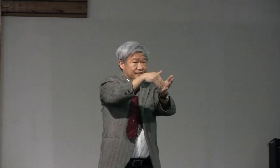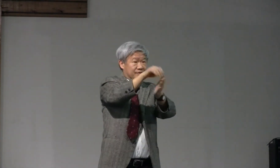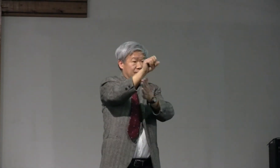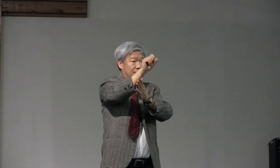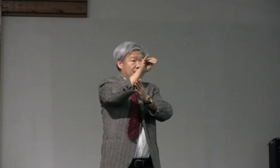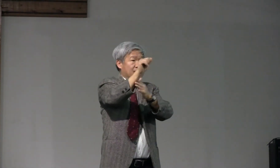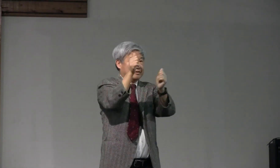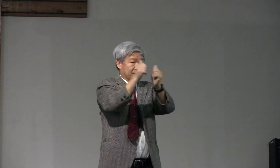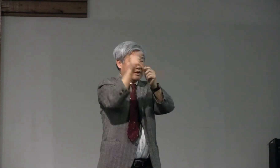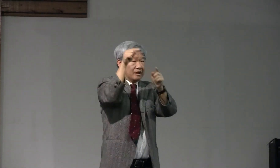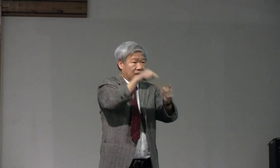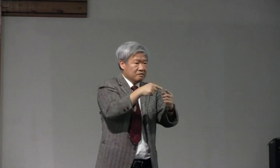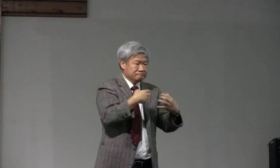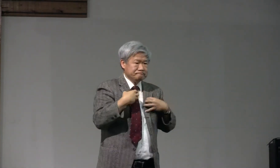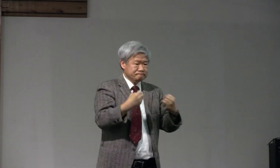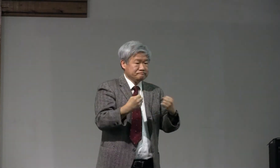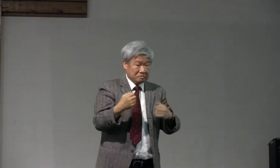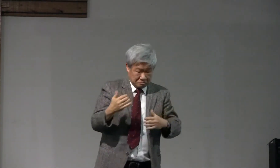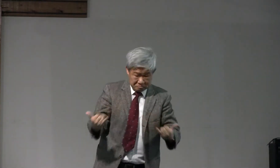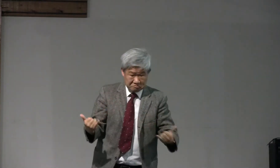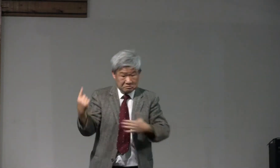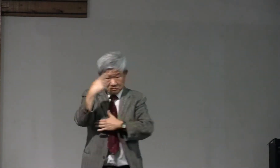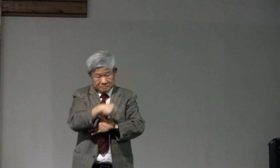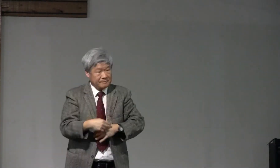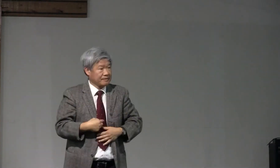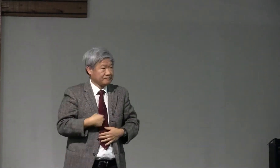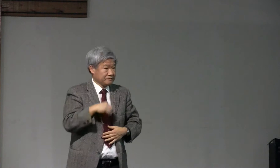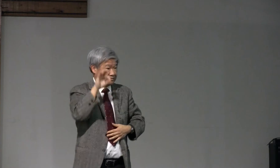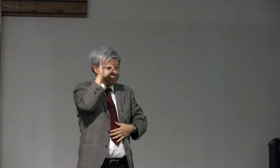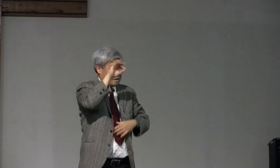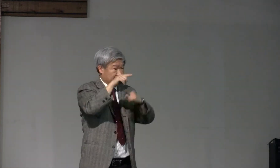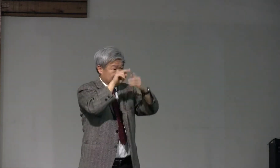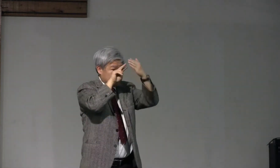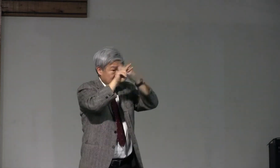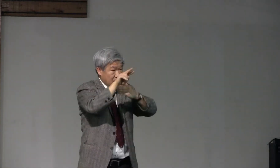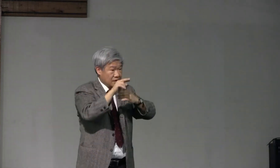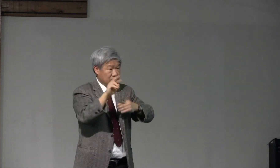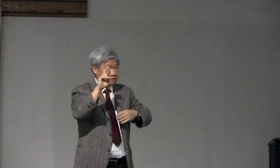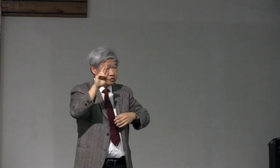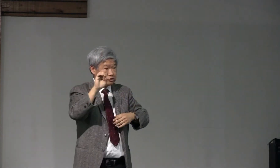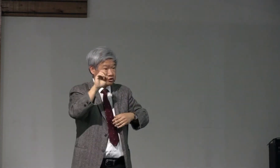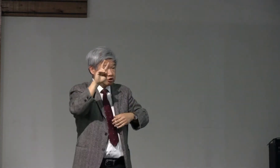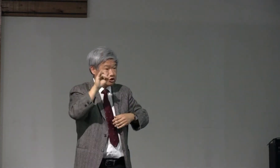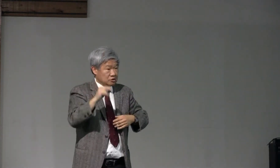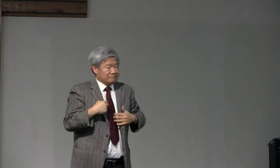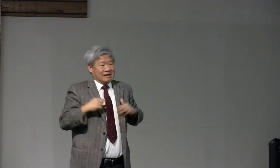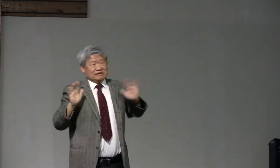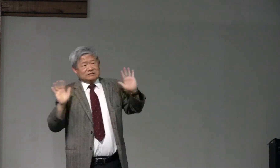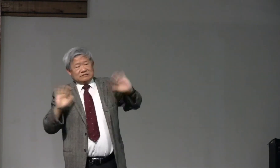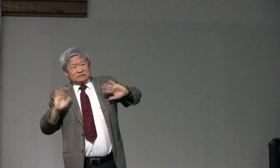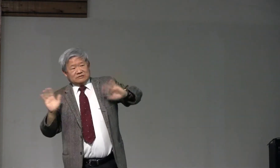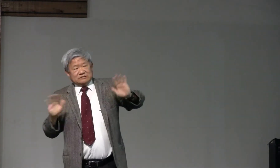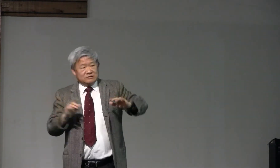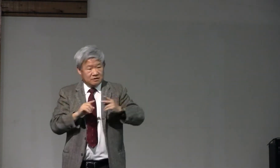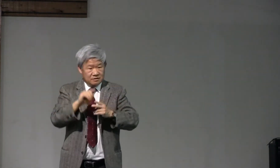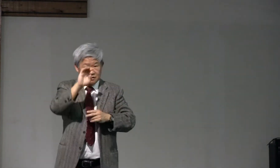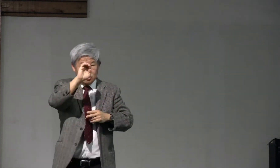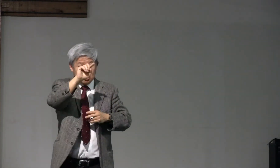future, when God would come with 10,000 saints. Now, today, if I preach about